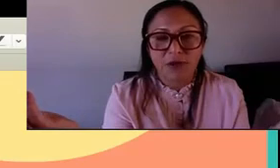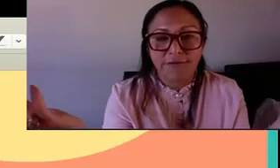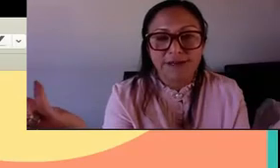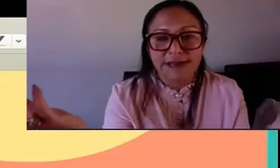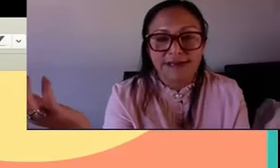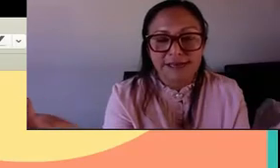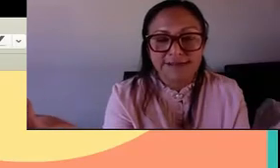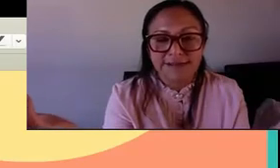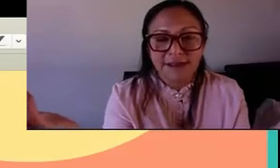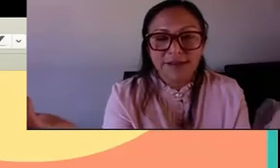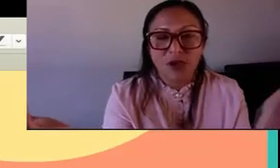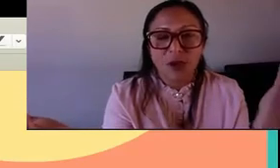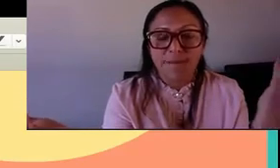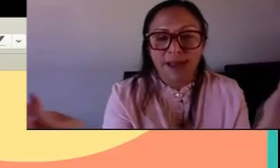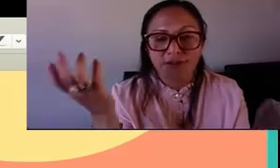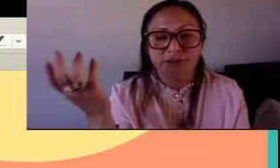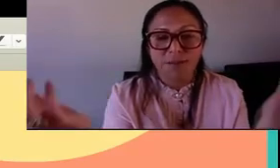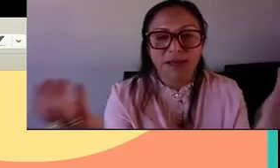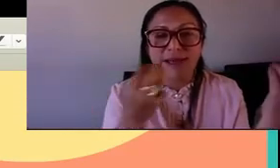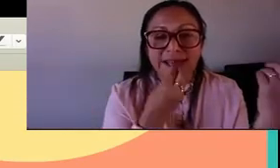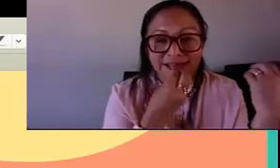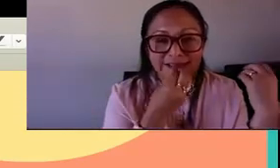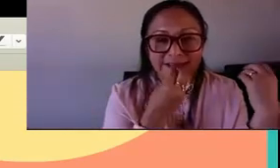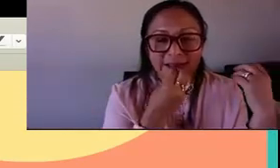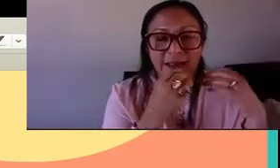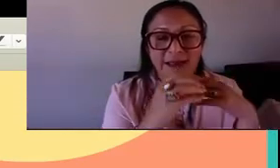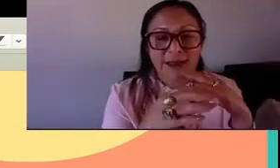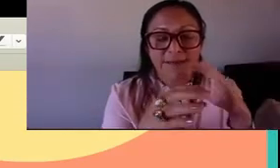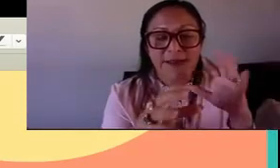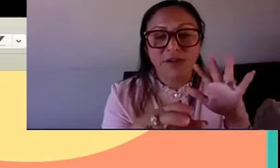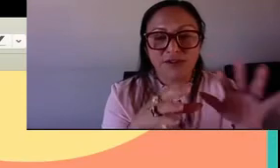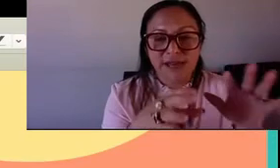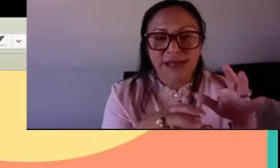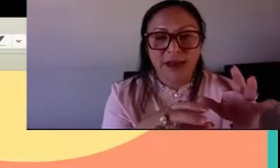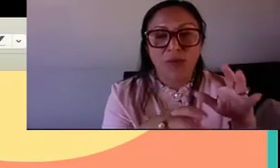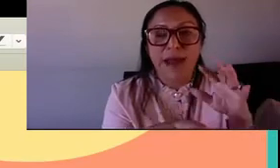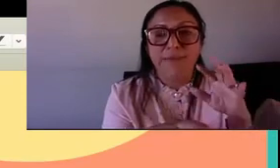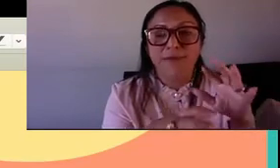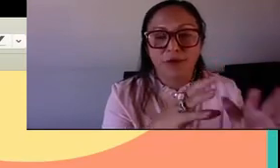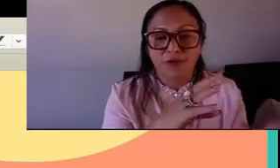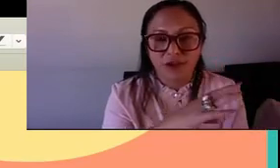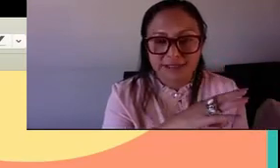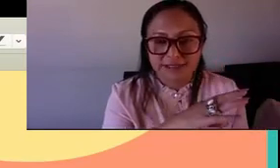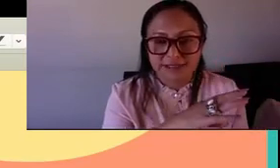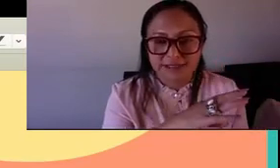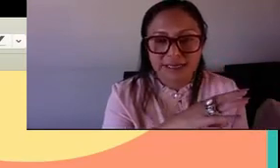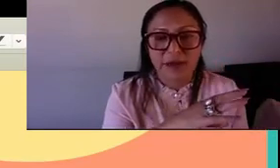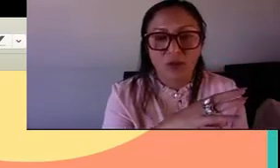their everyday needs. So I might do something like eat and maybe associate that right before the